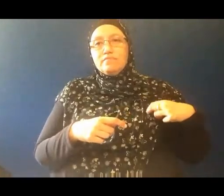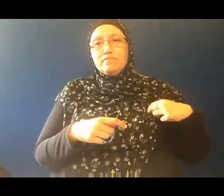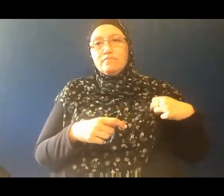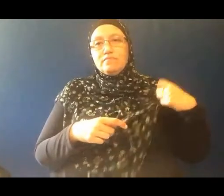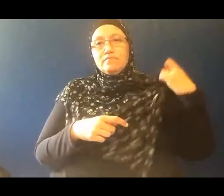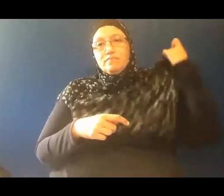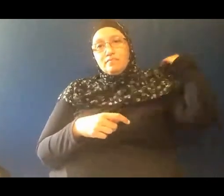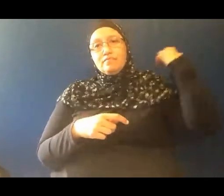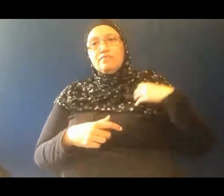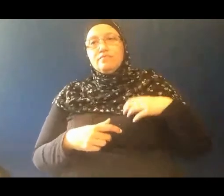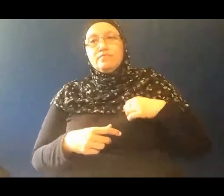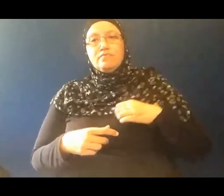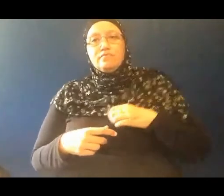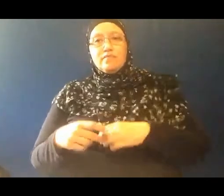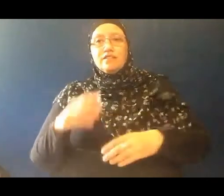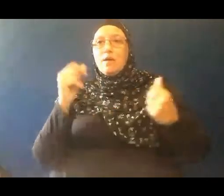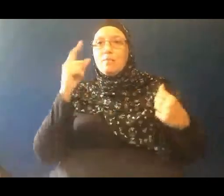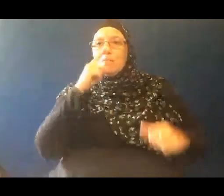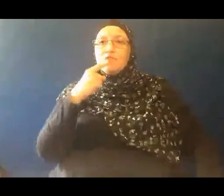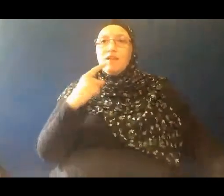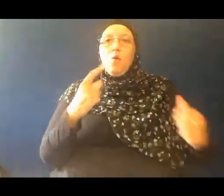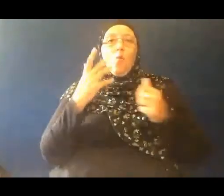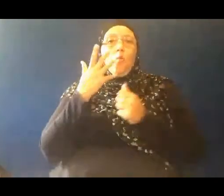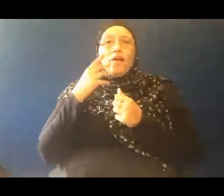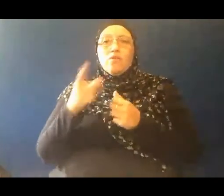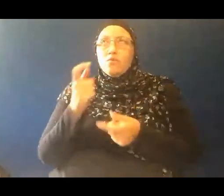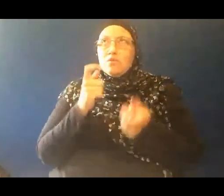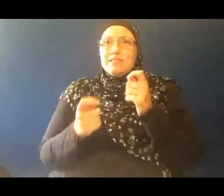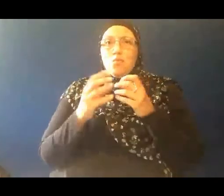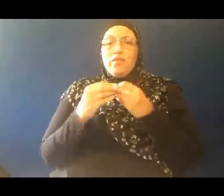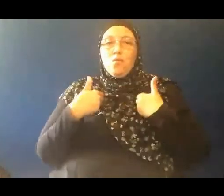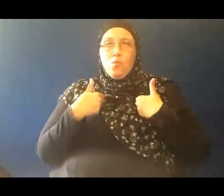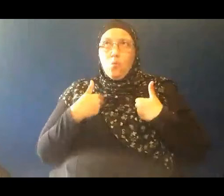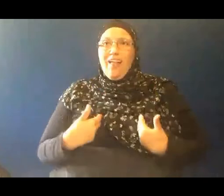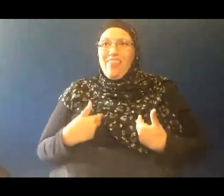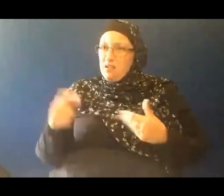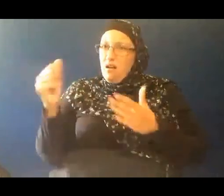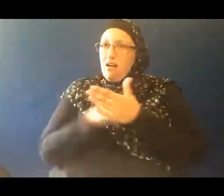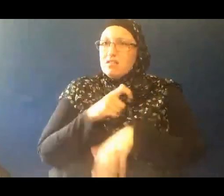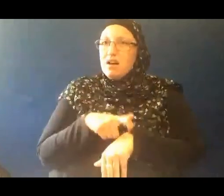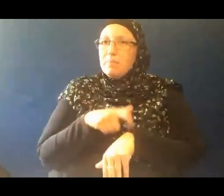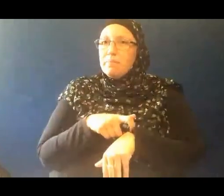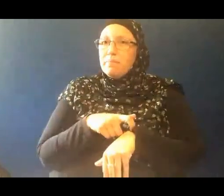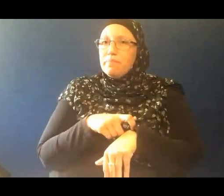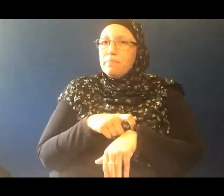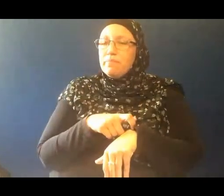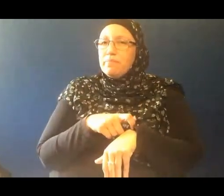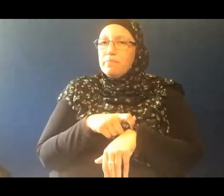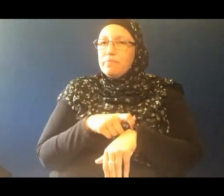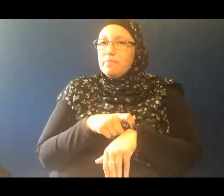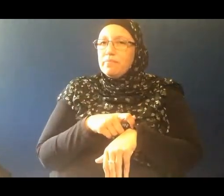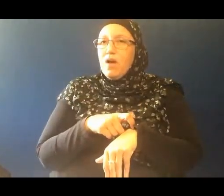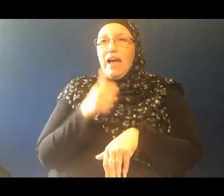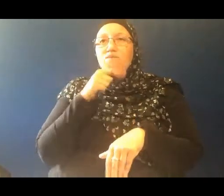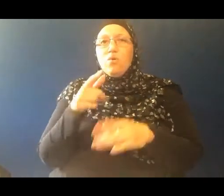sound difficult for some people, is that when you are tested with wealth, a loss of a deal in a business, loss of